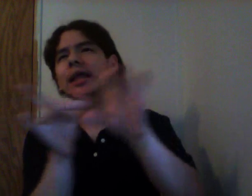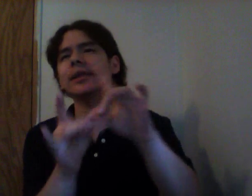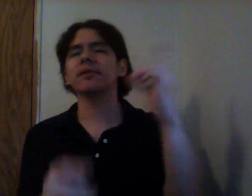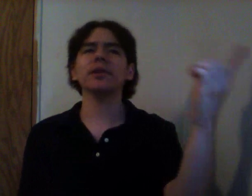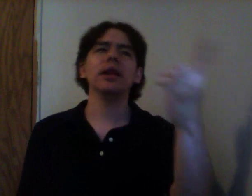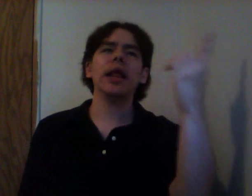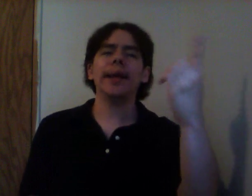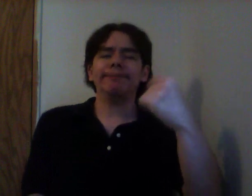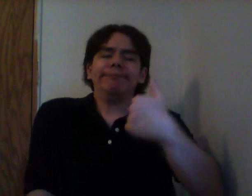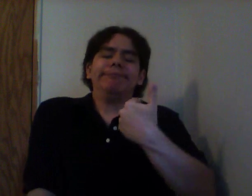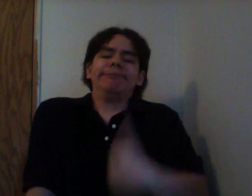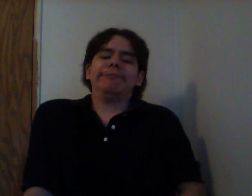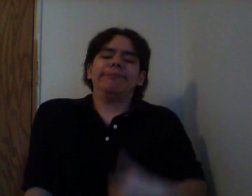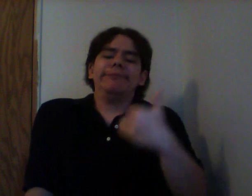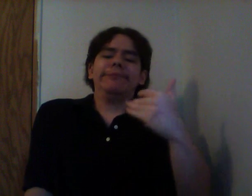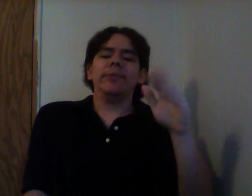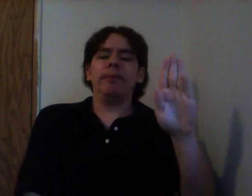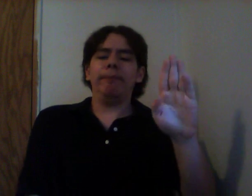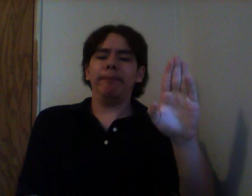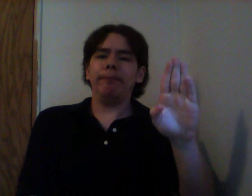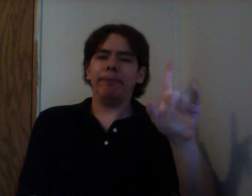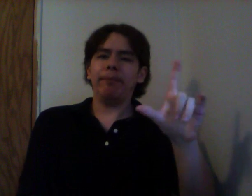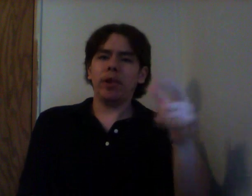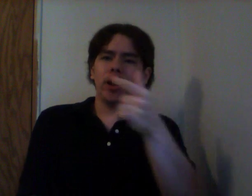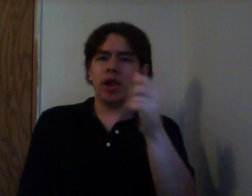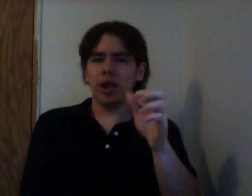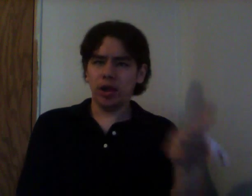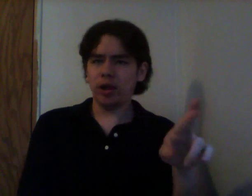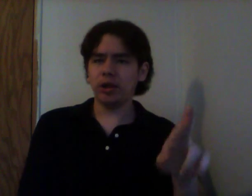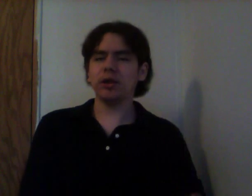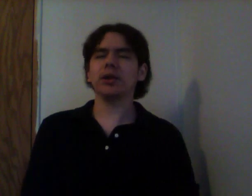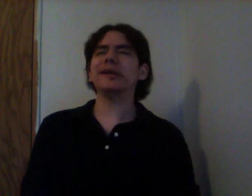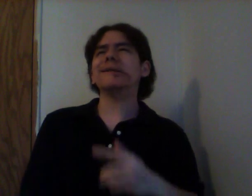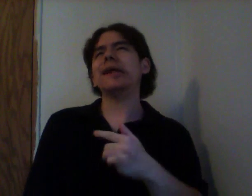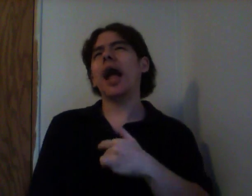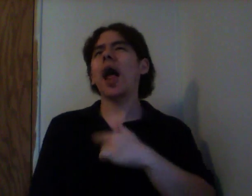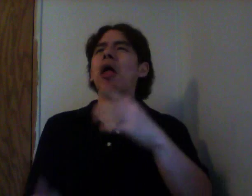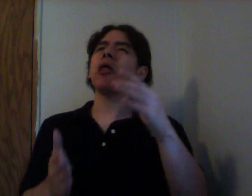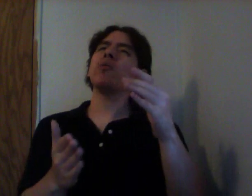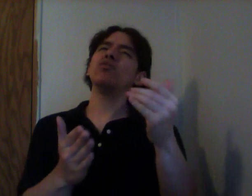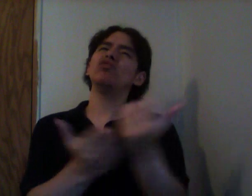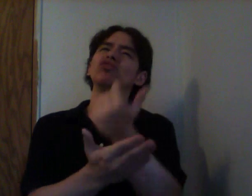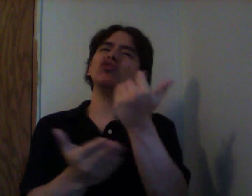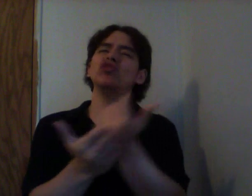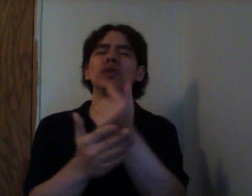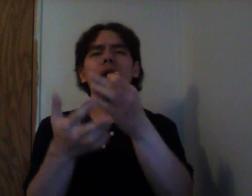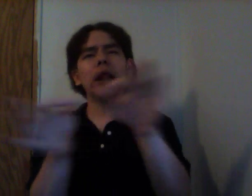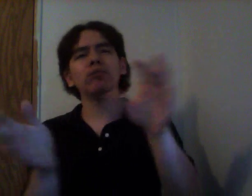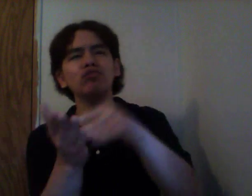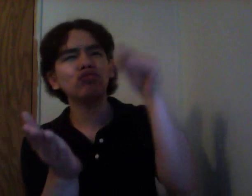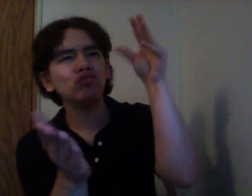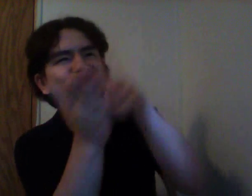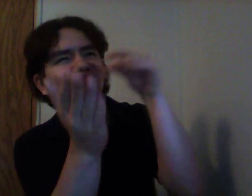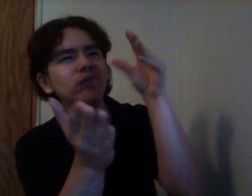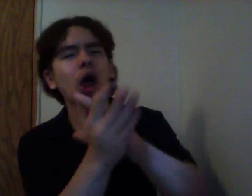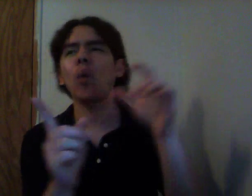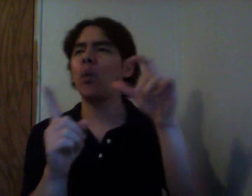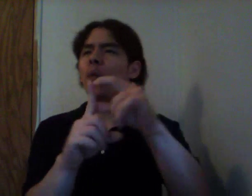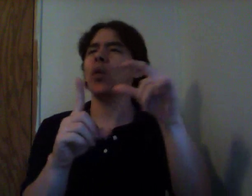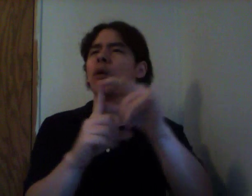a blogger. That's a good one, because I've always kind of, when I learn a new language, words like this, like blogger, you might look it up and